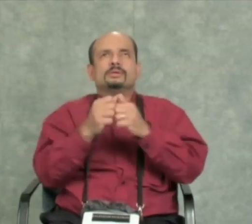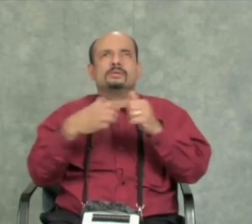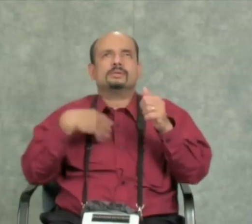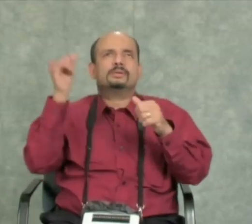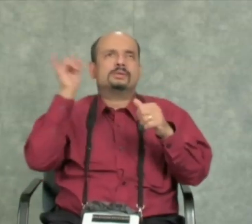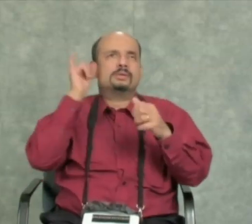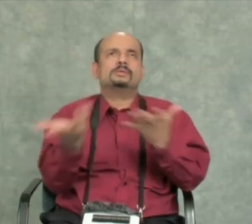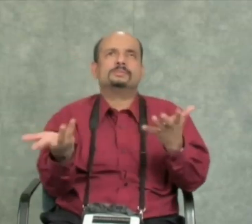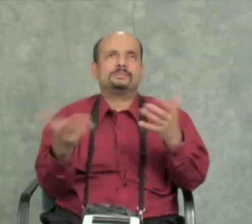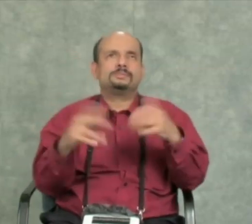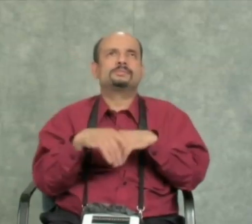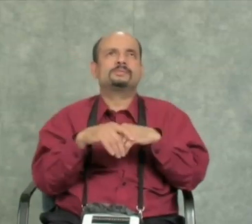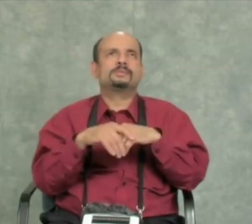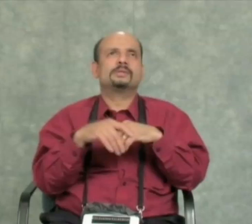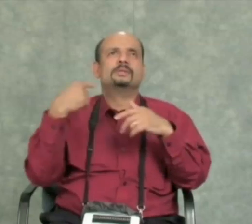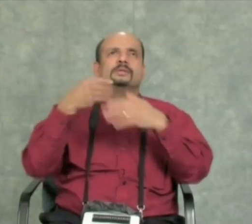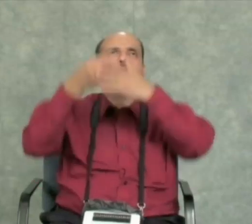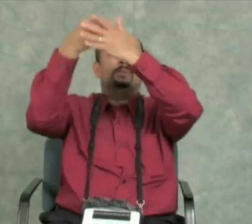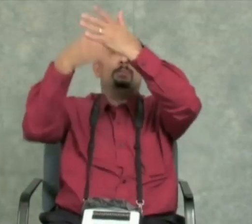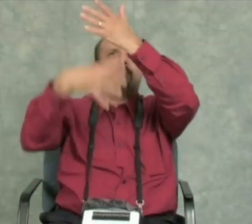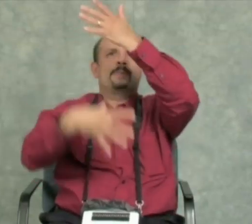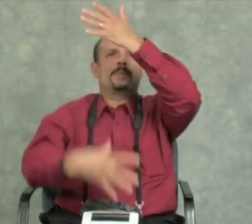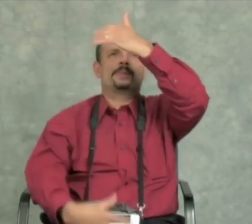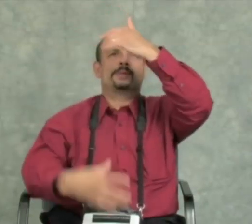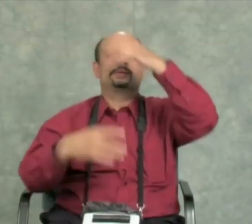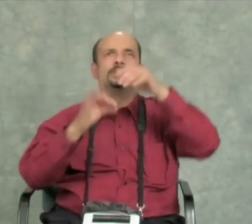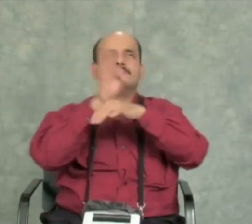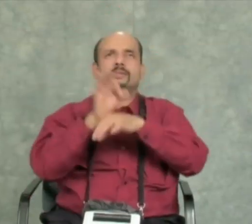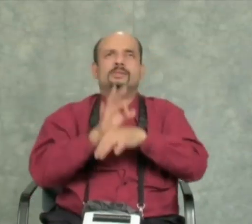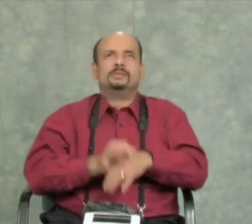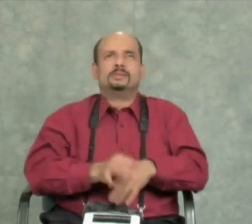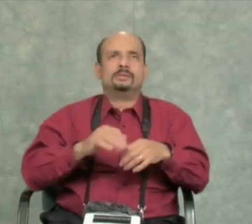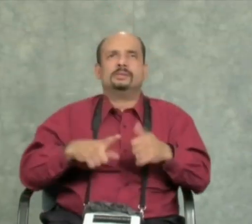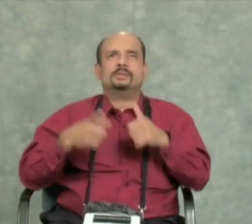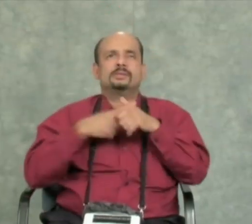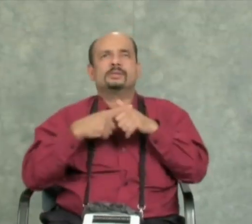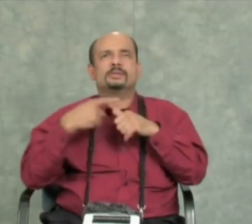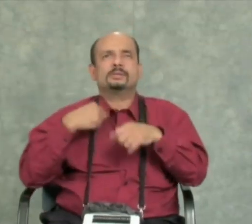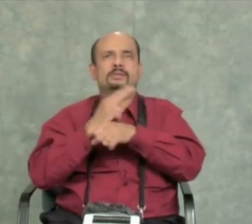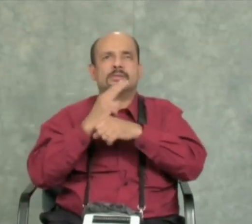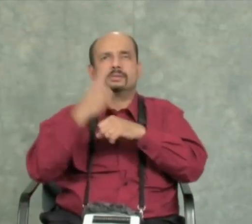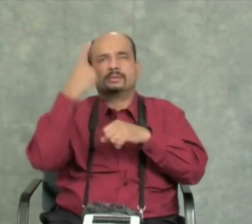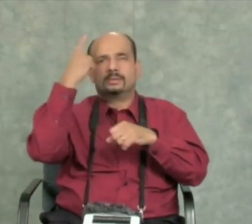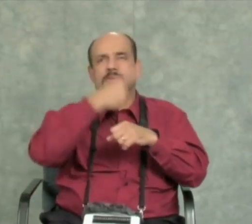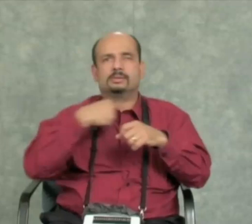All right, so now I'm going to tell you about the different things I do with my iPhone. It has a lot of different